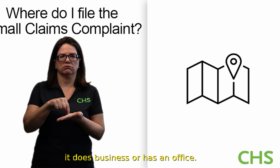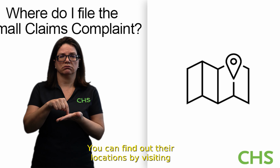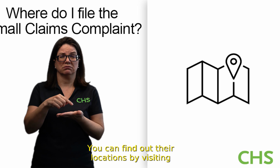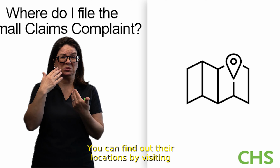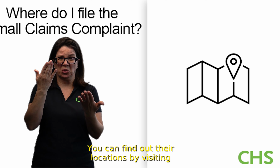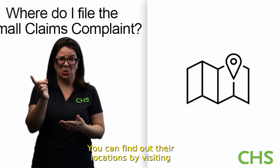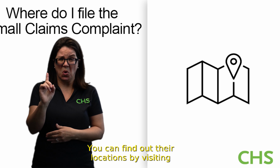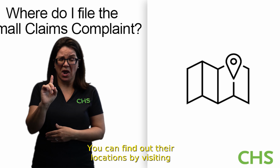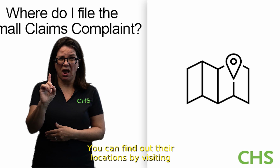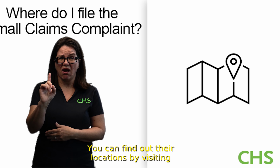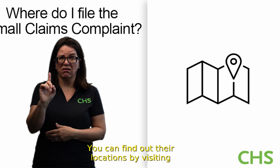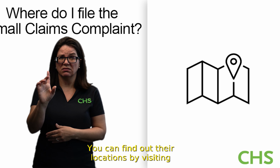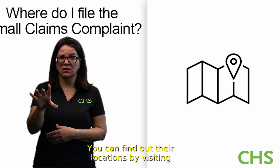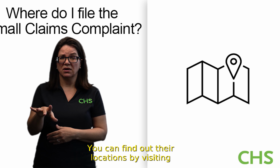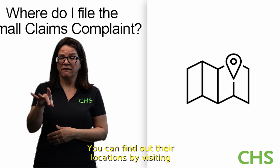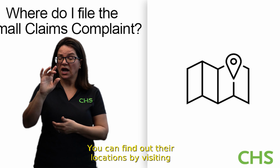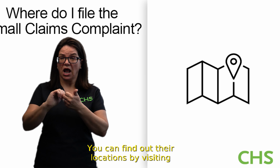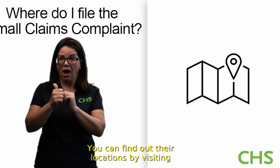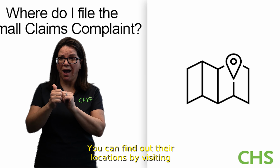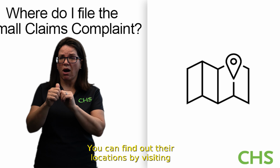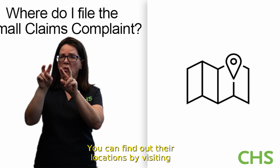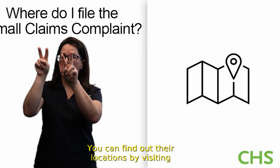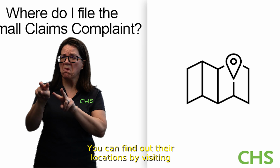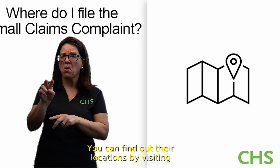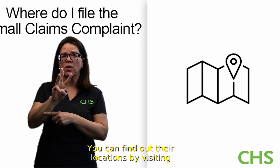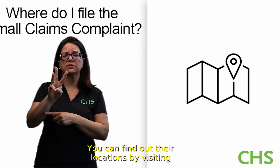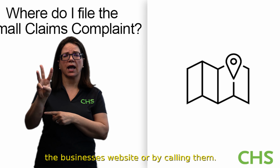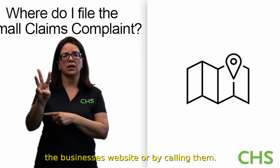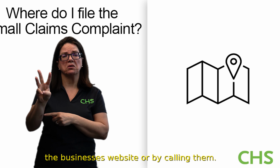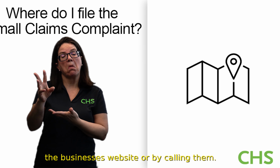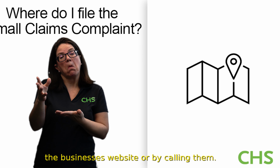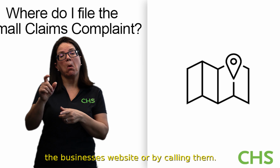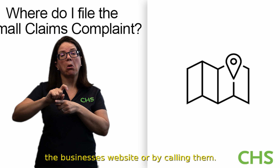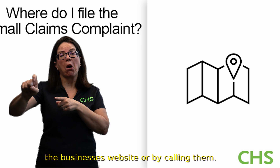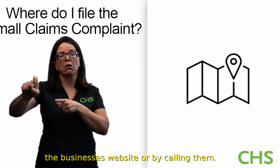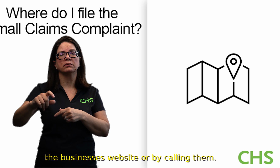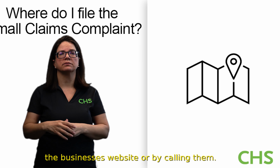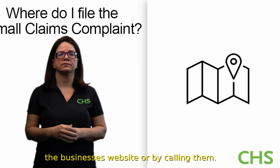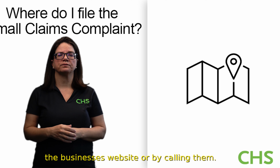You can find out their locations by visiting the business's website or by calling them.